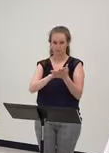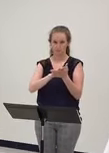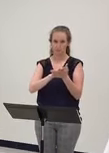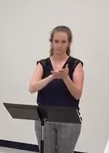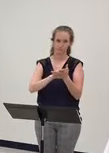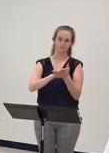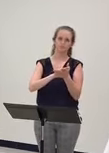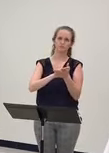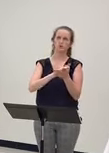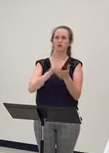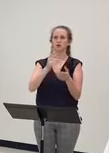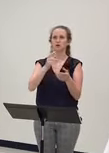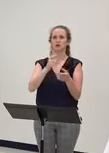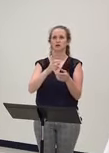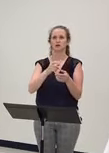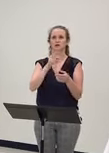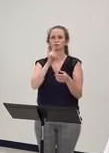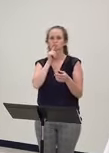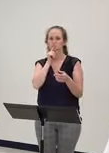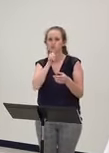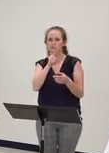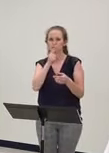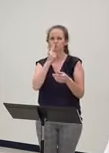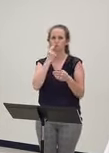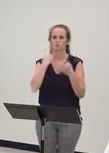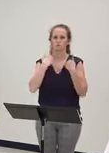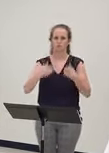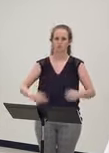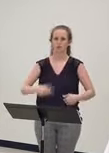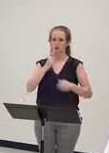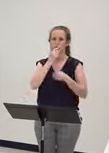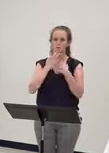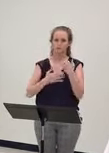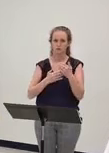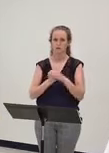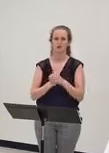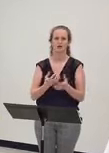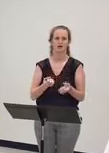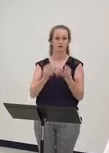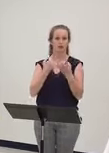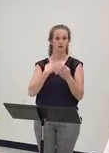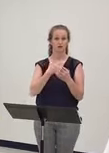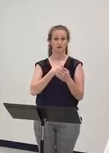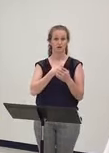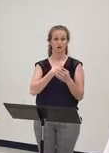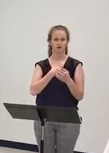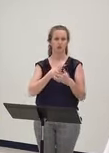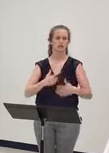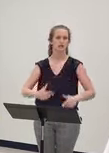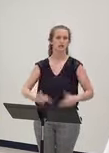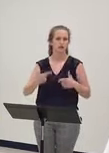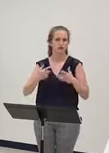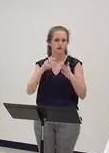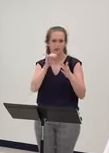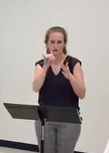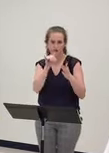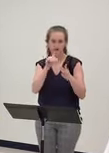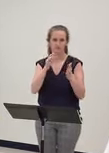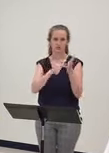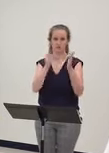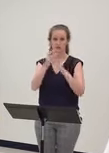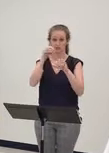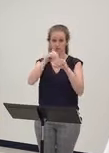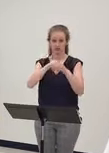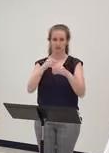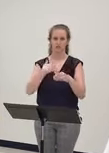should. But how many of us, even those who know it, live as if Jesus is in us, as if